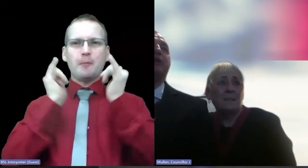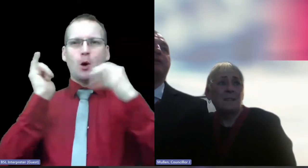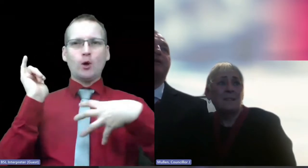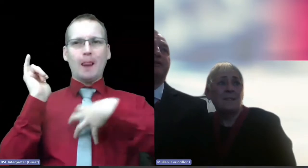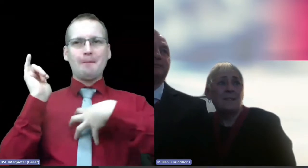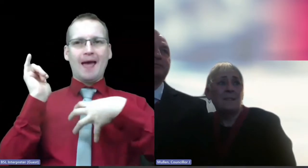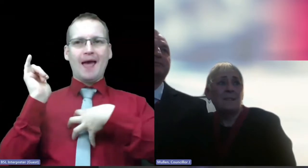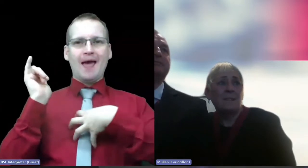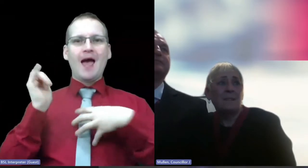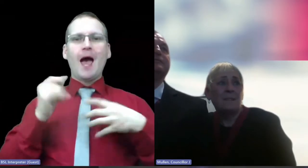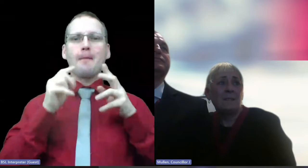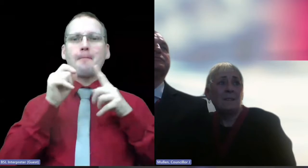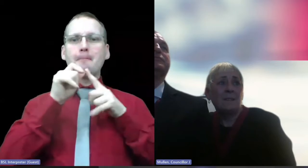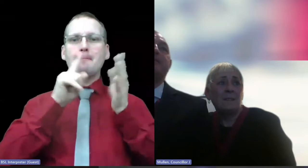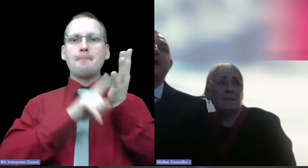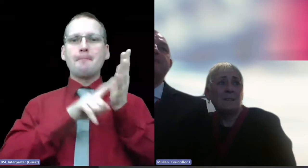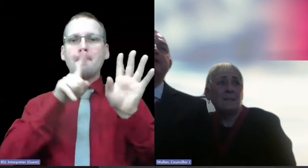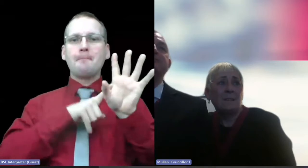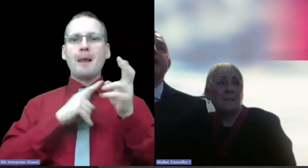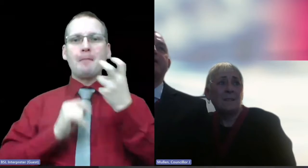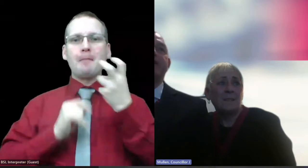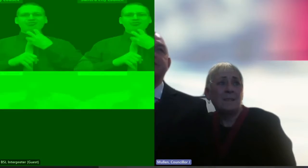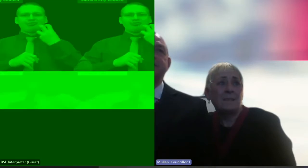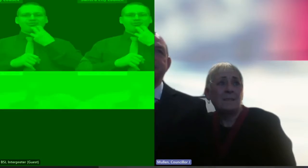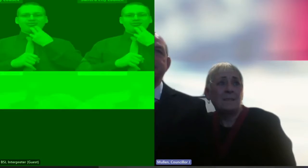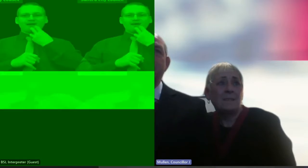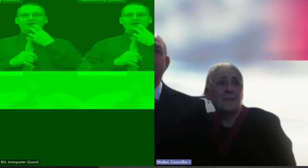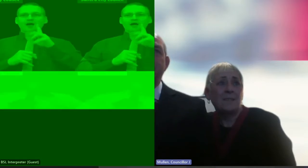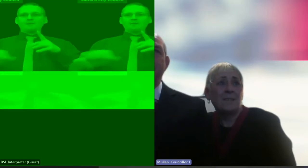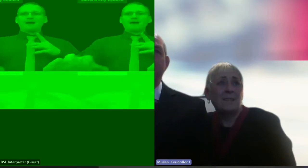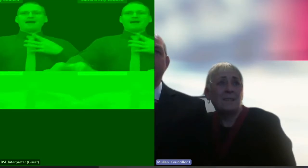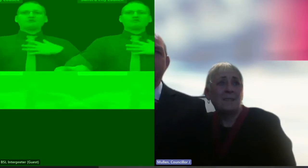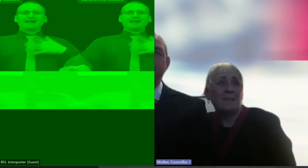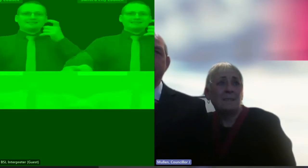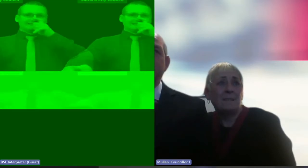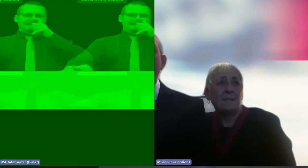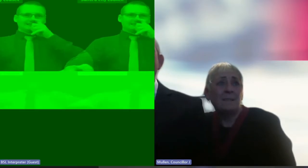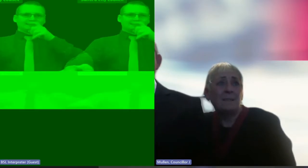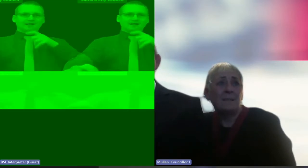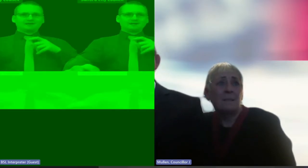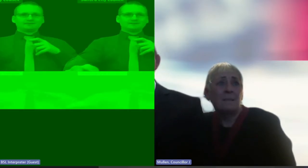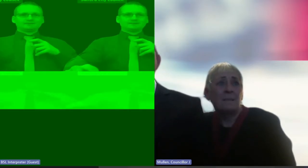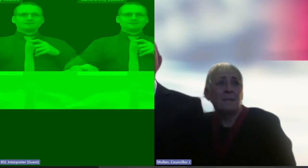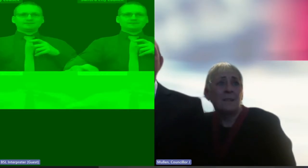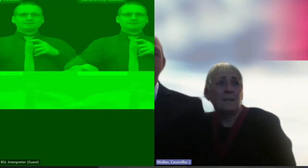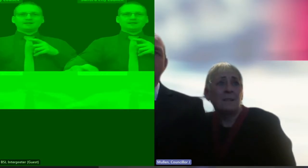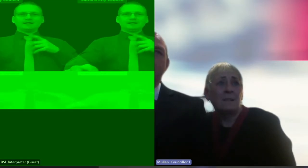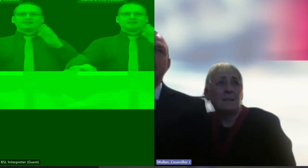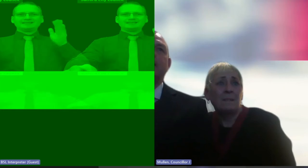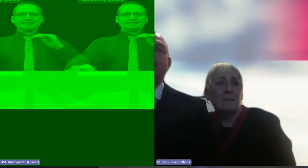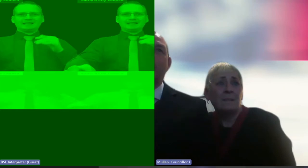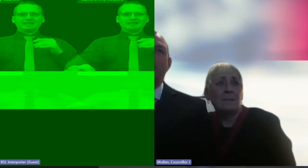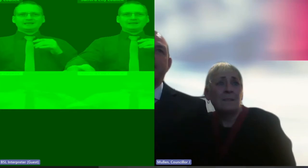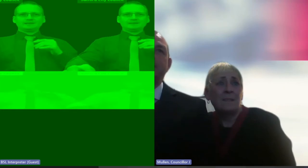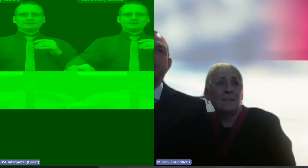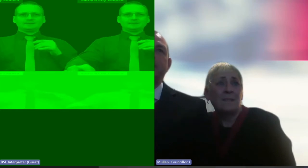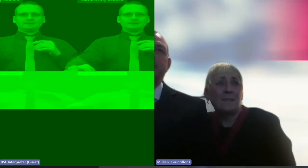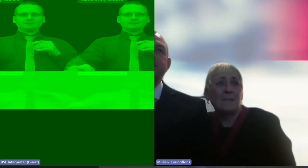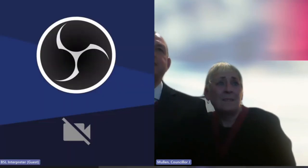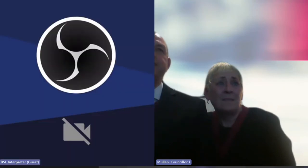at Plymouth. I better mention my crazy sister-in-law Darielle, aka Dizzy, with a